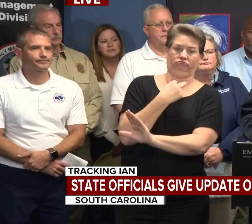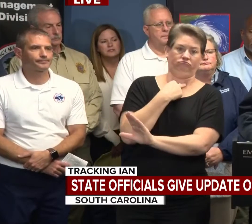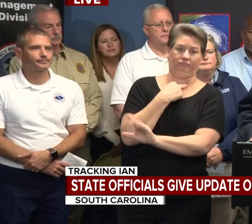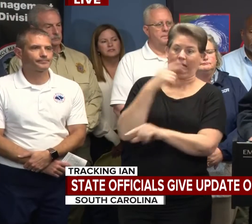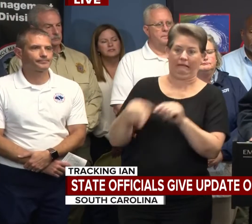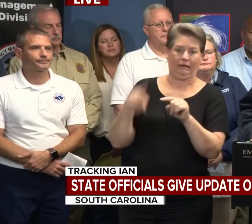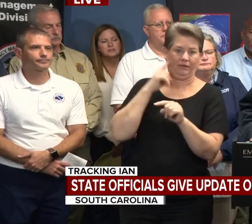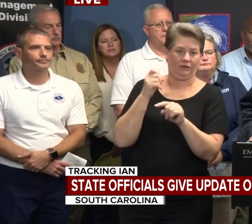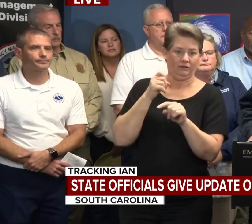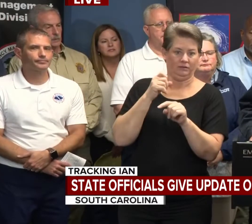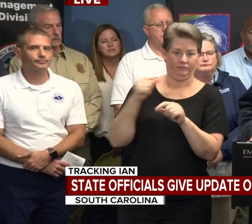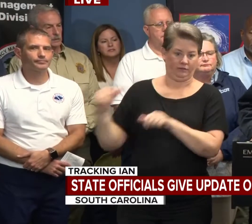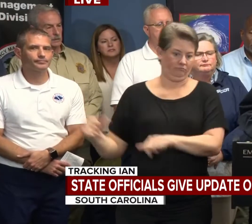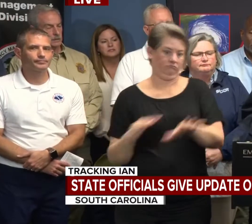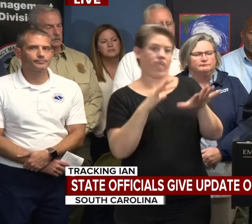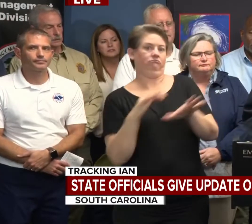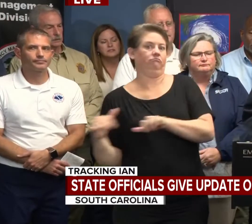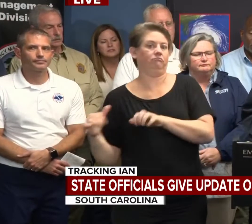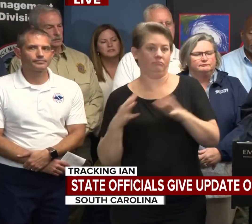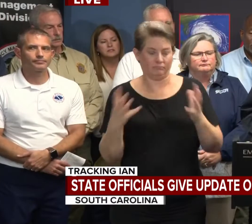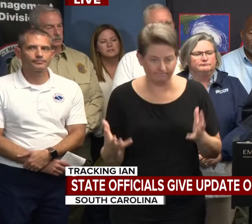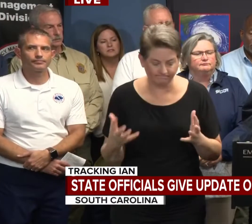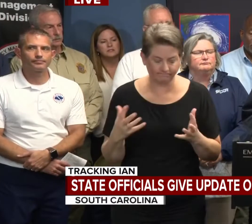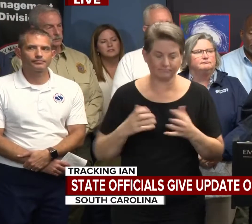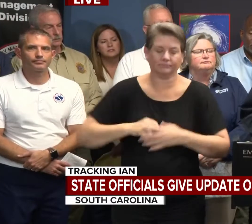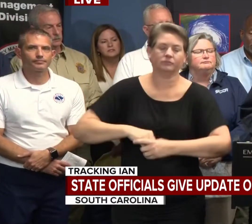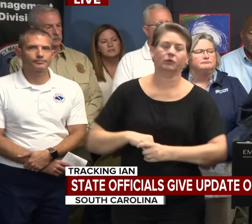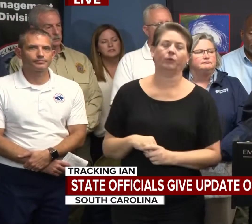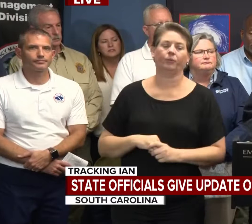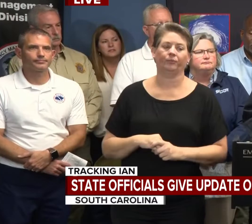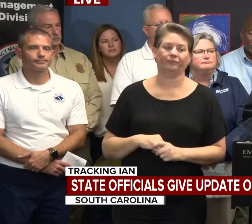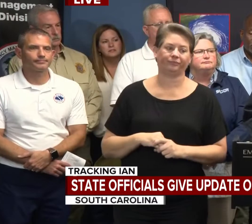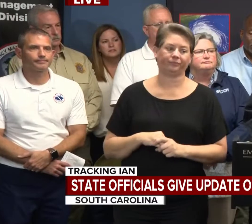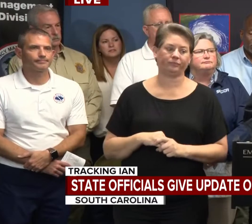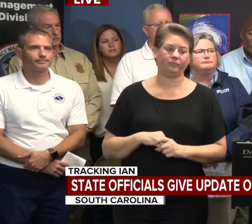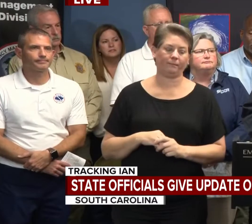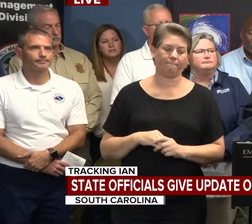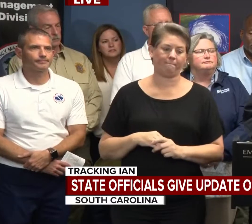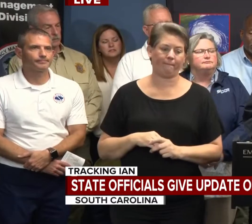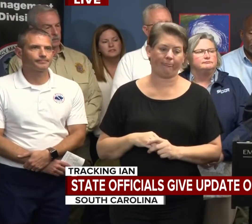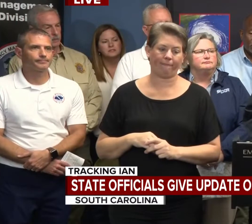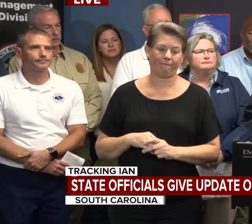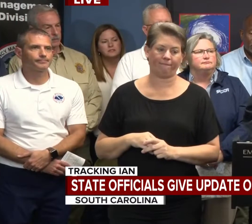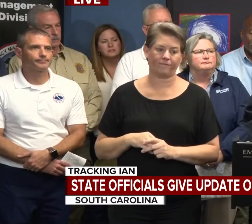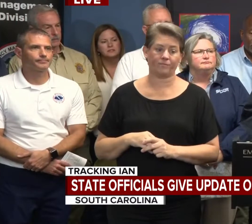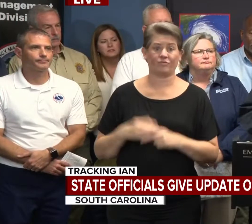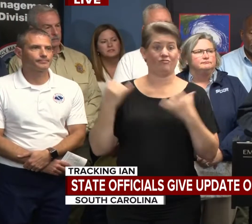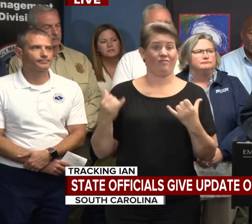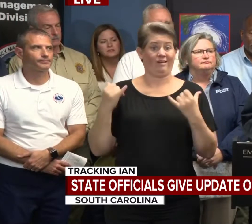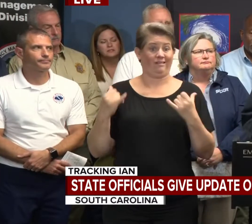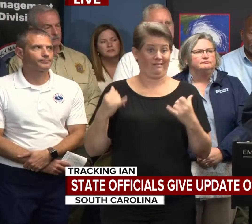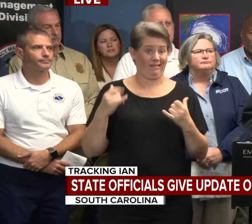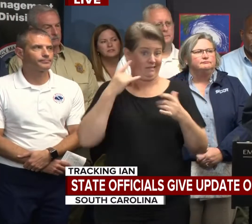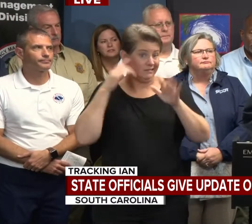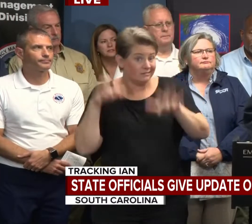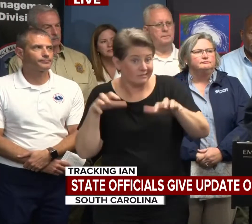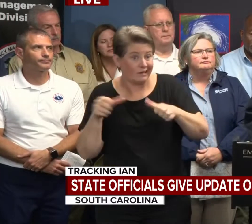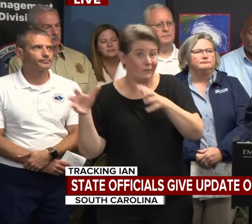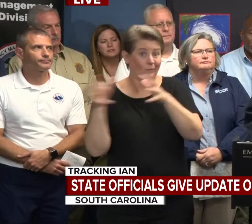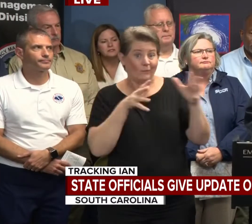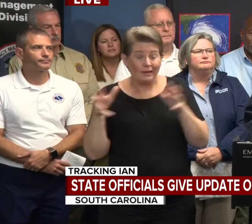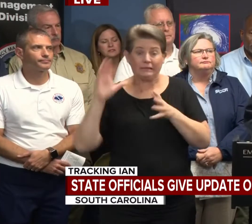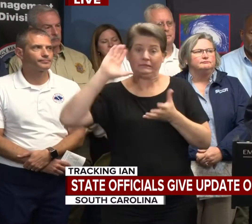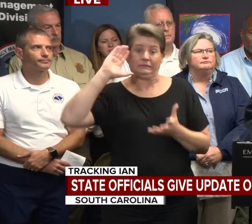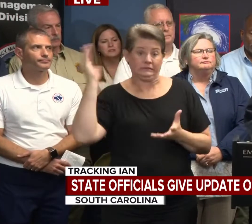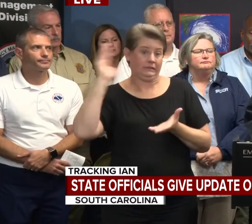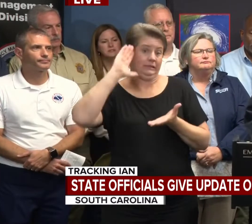and because of the currents. But right now, when the storm seems to be receding in certain